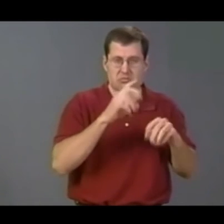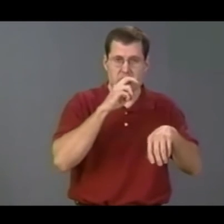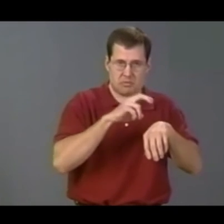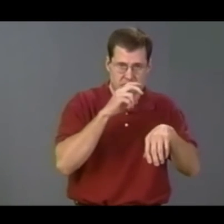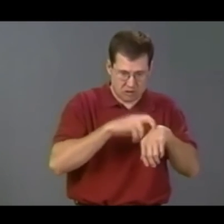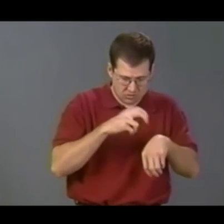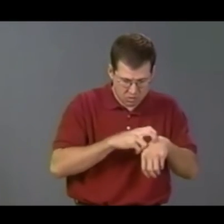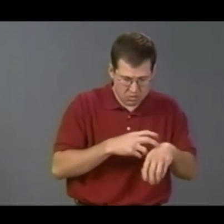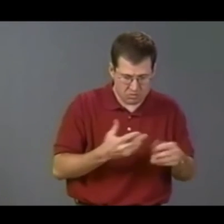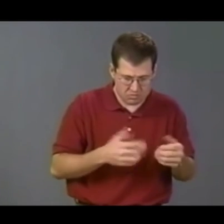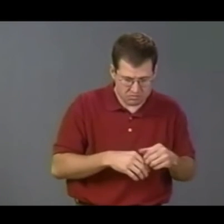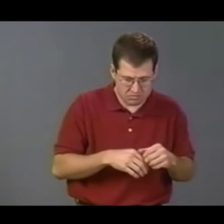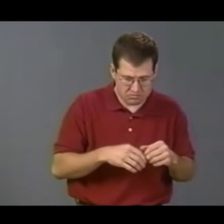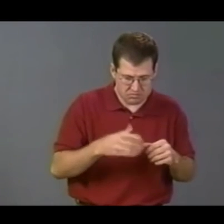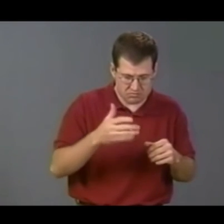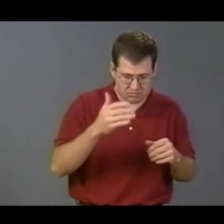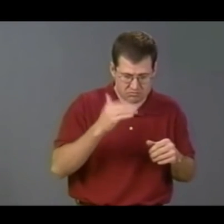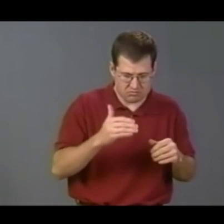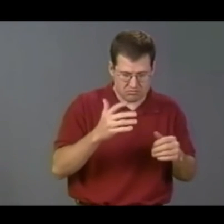broccoli,